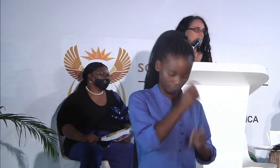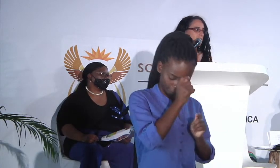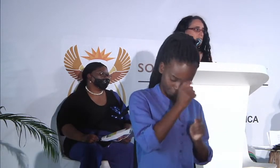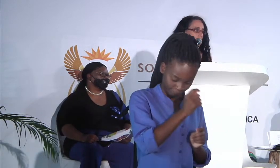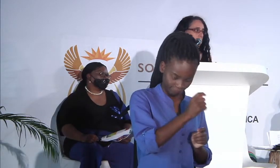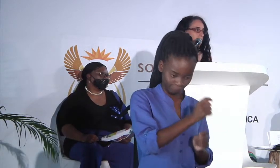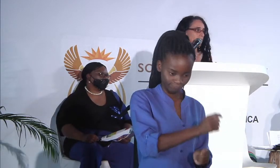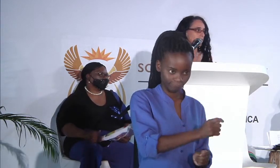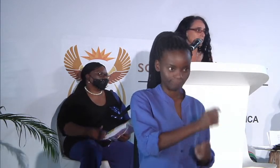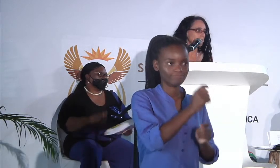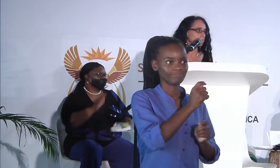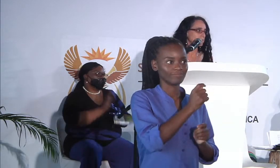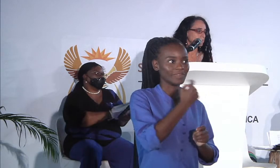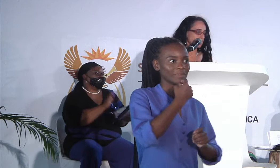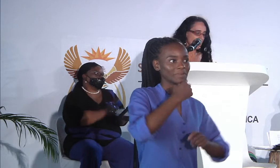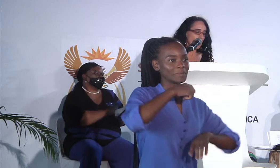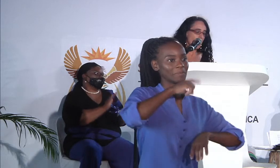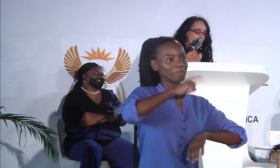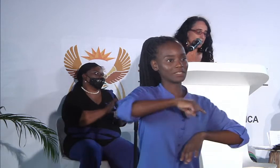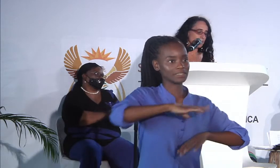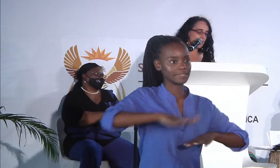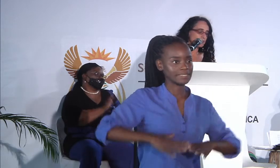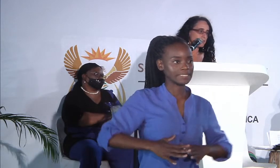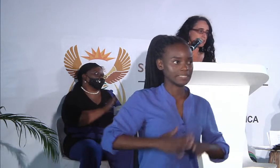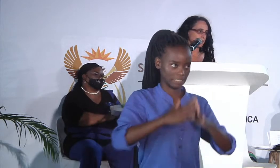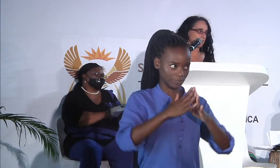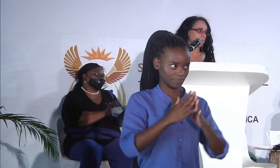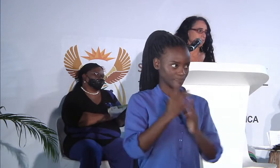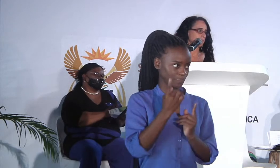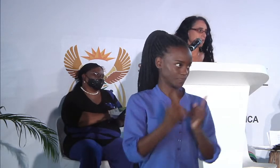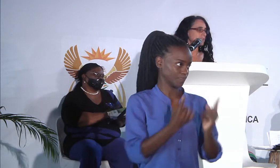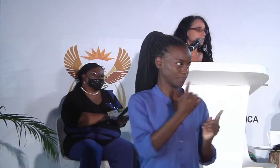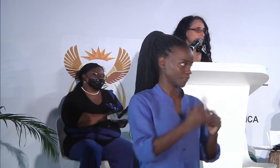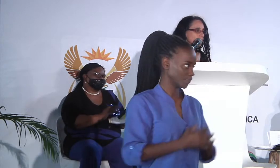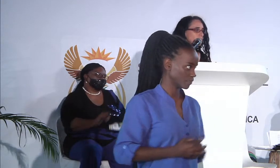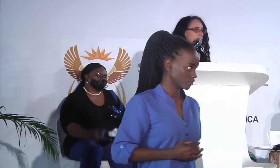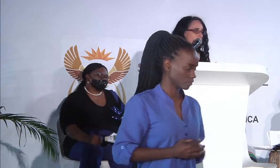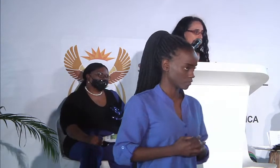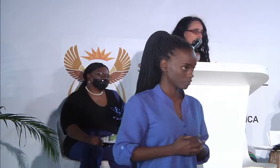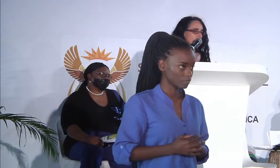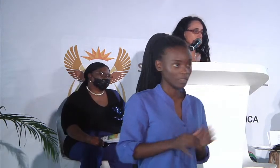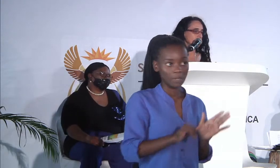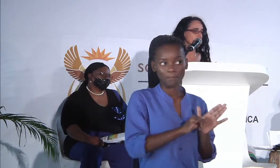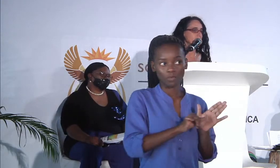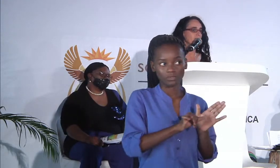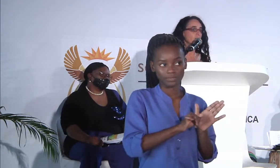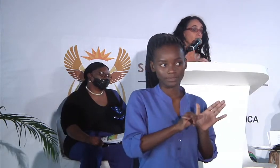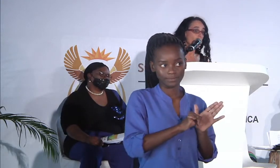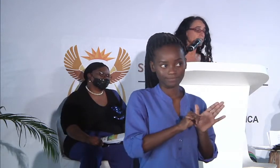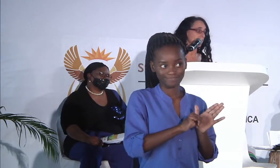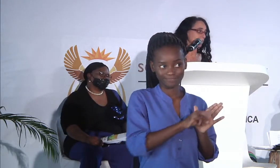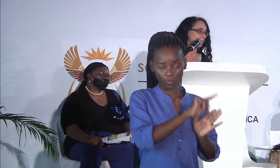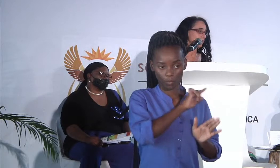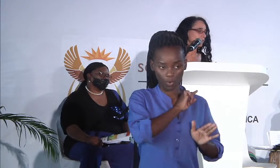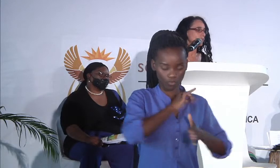solidarity with one another. And for that reason, it is incredibly important that we